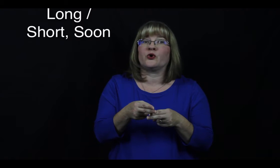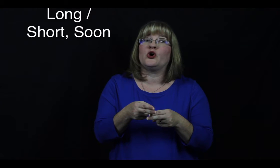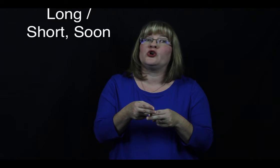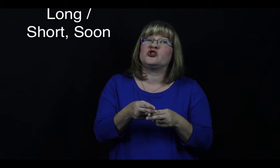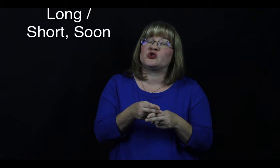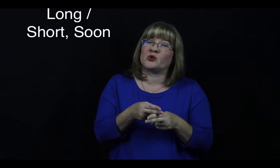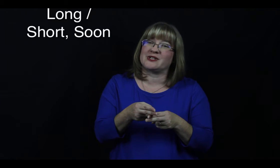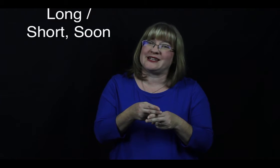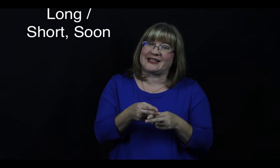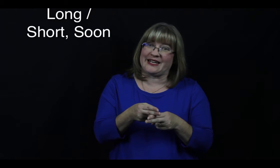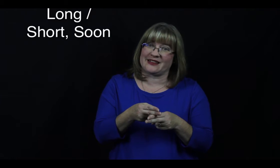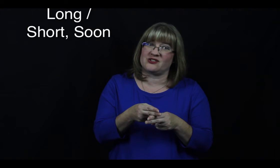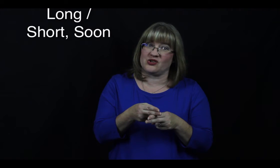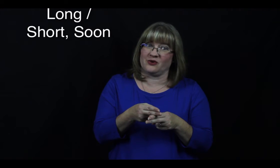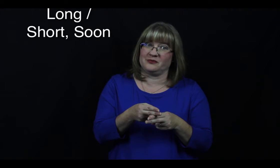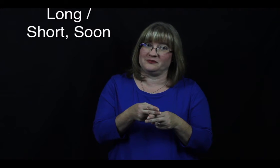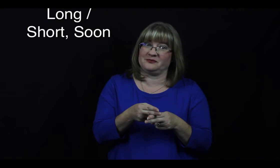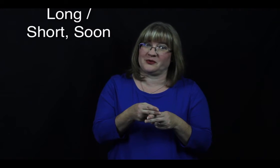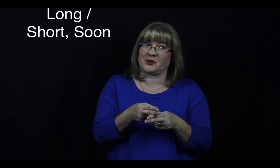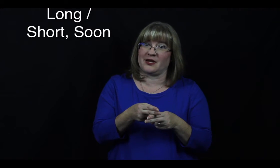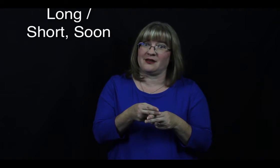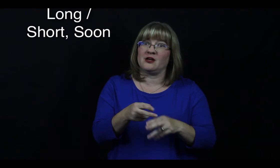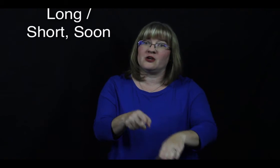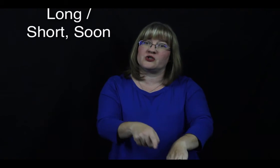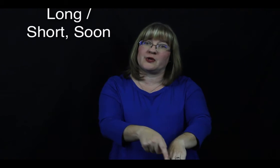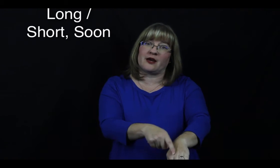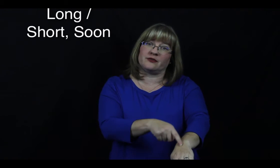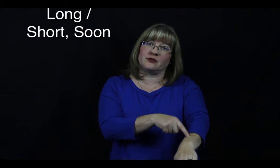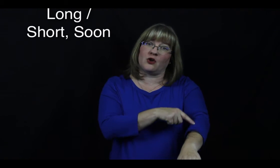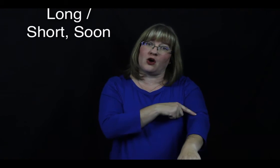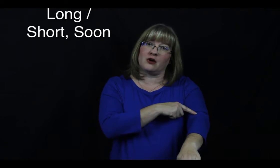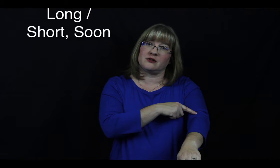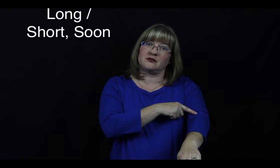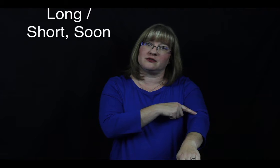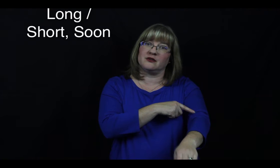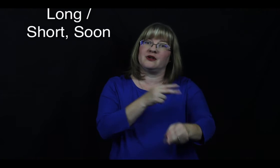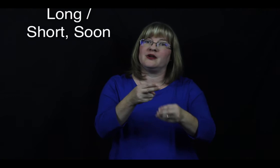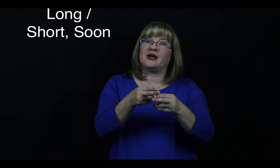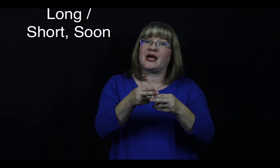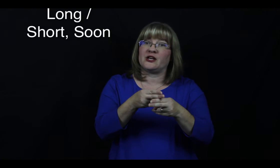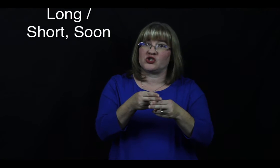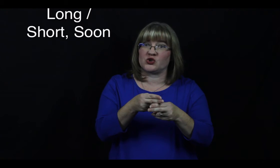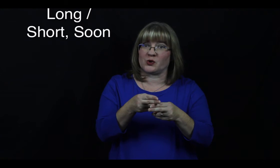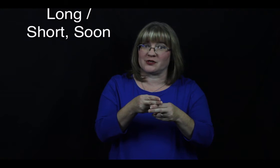for short and length too, okay? So we have long and short.